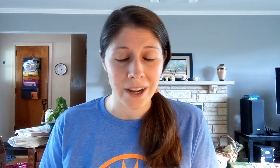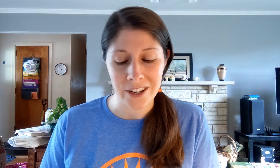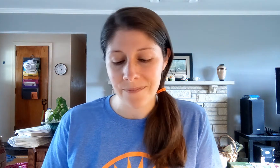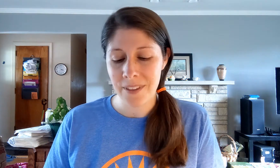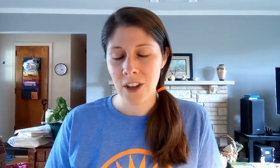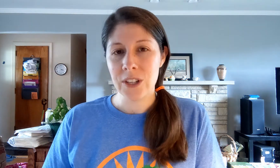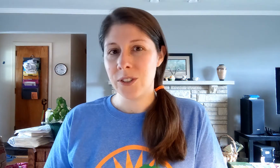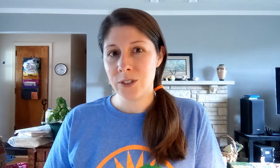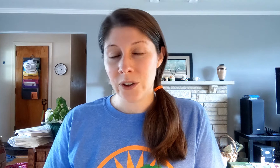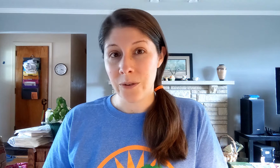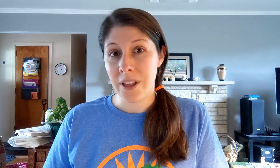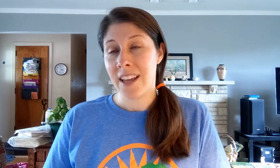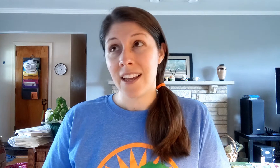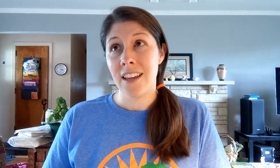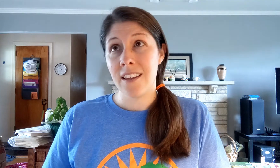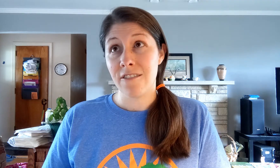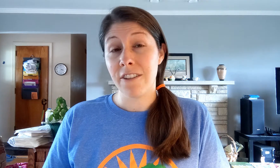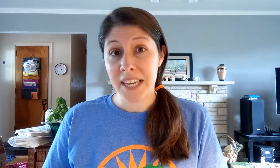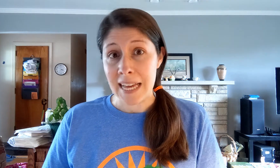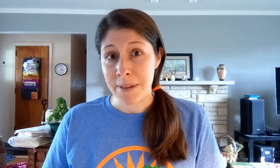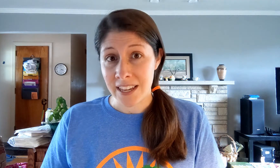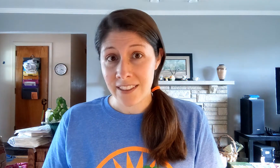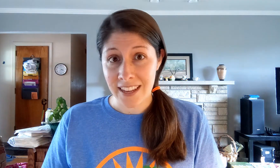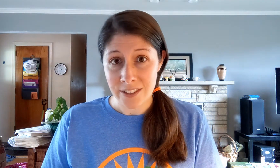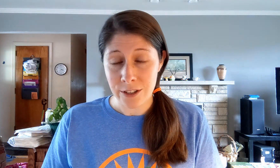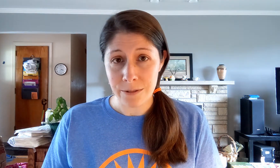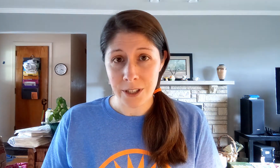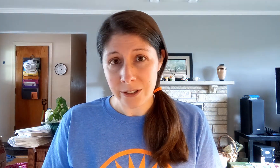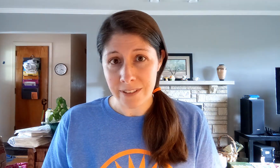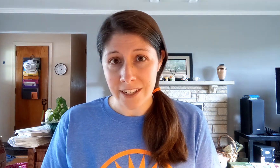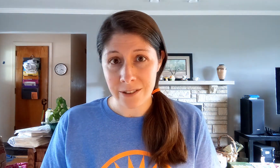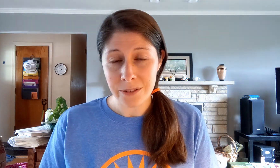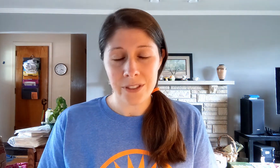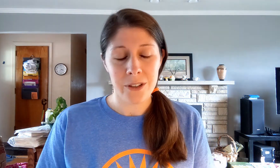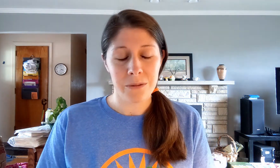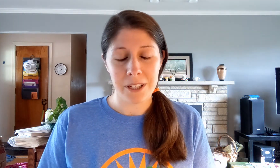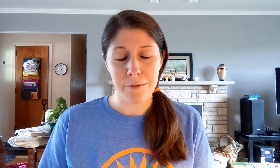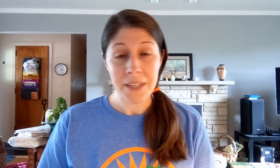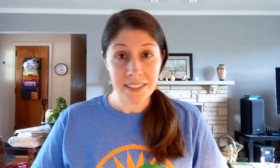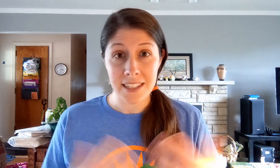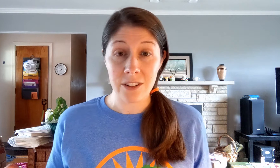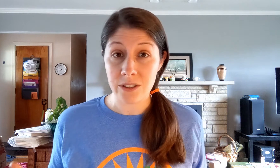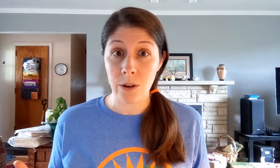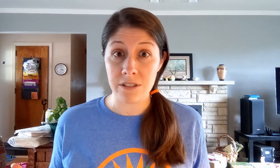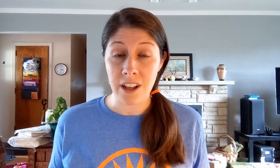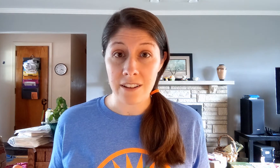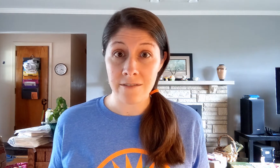choir. So, recapping the last two rehearsal videos, we've basically learned the whole song,